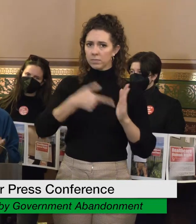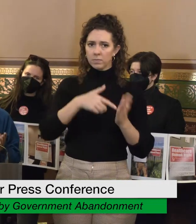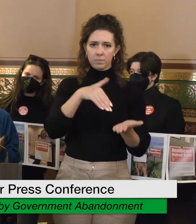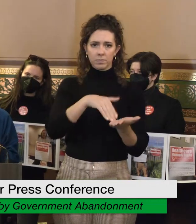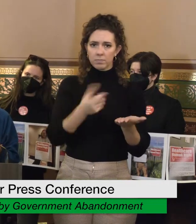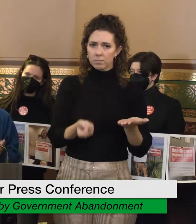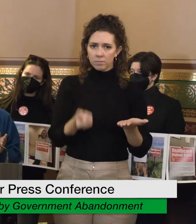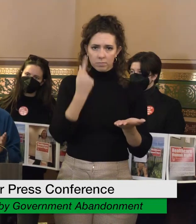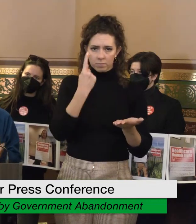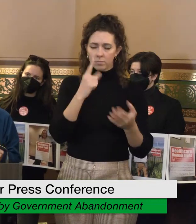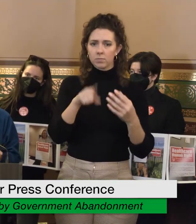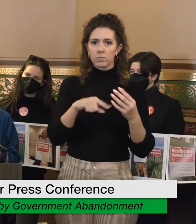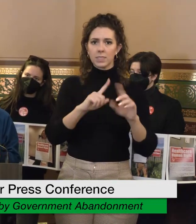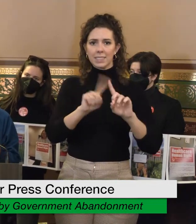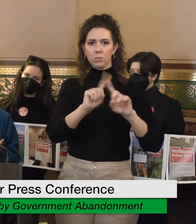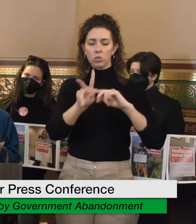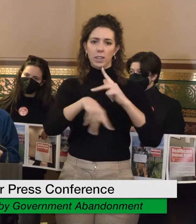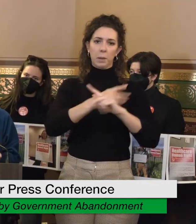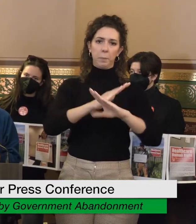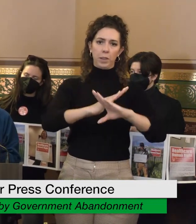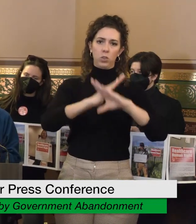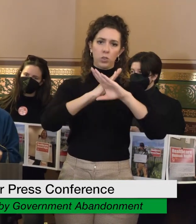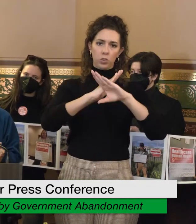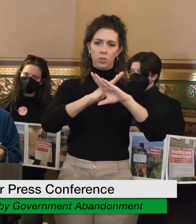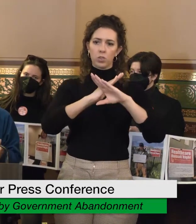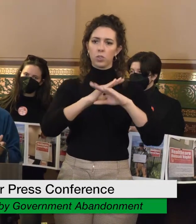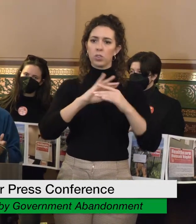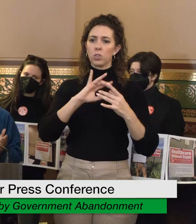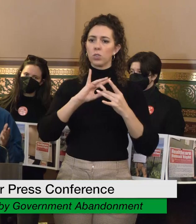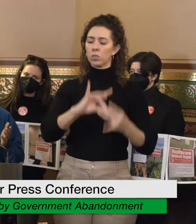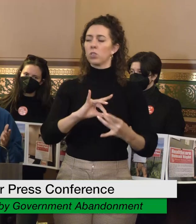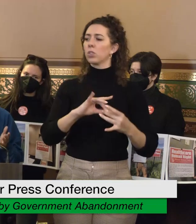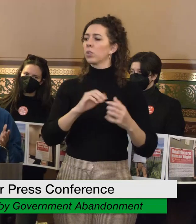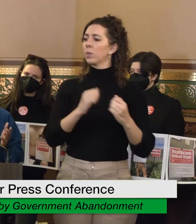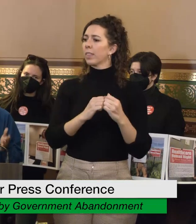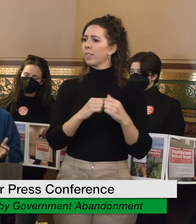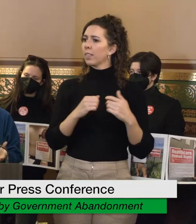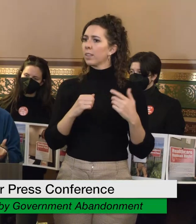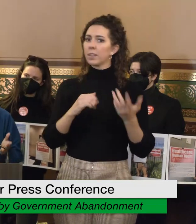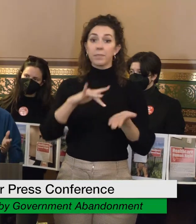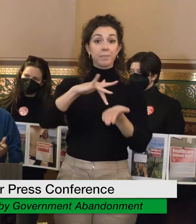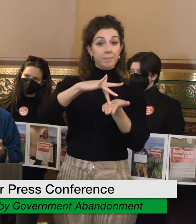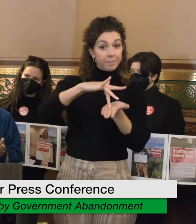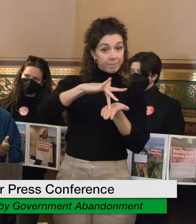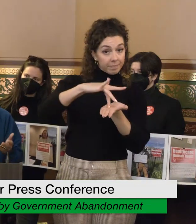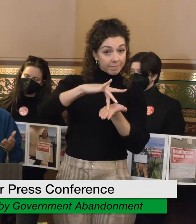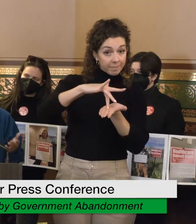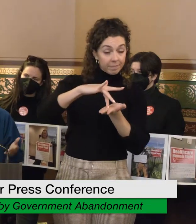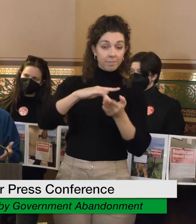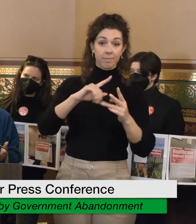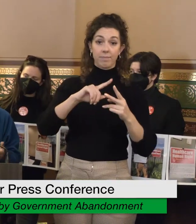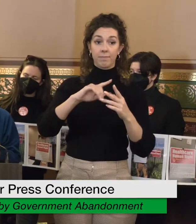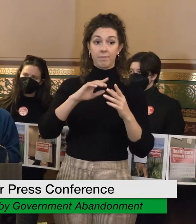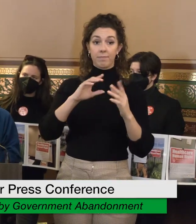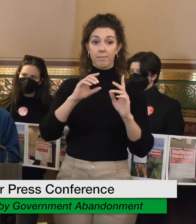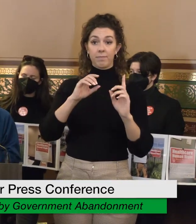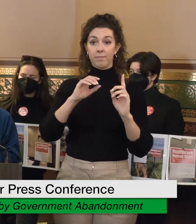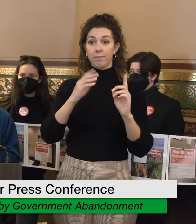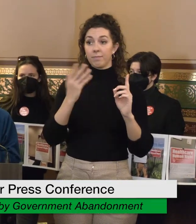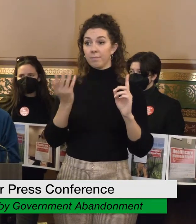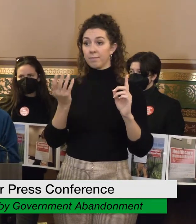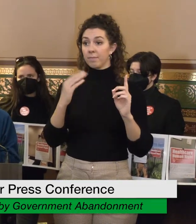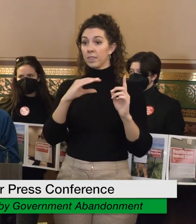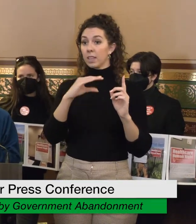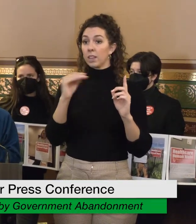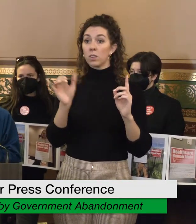the different type of barrier when it comes to the medication about what we do, and